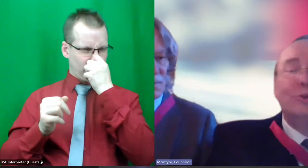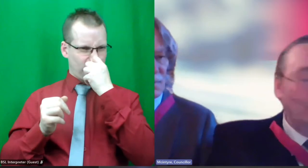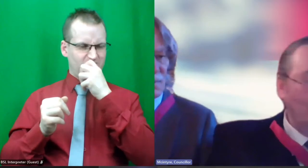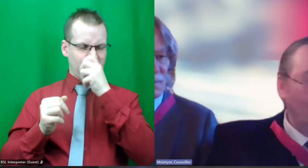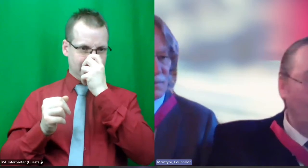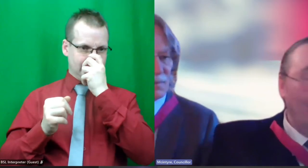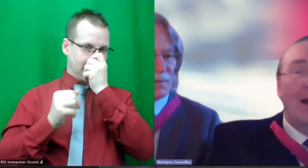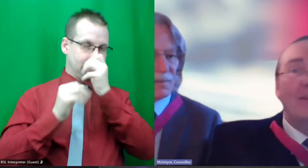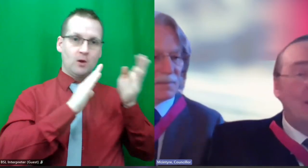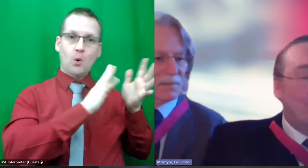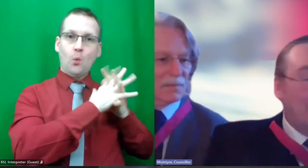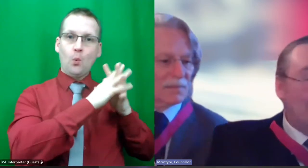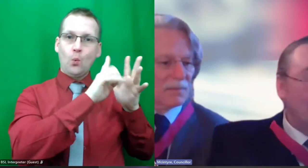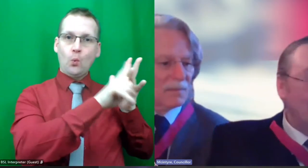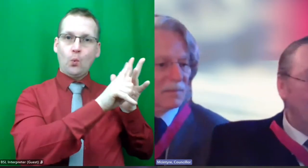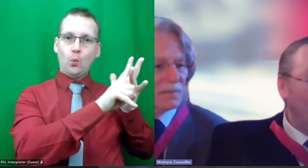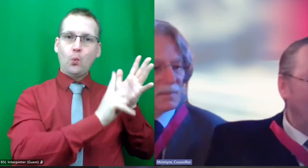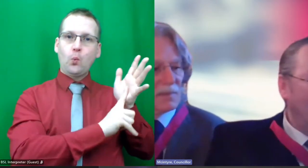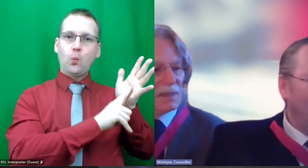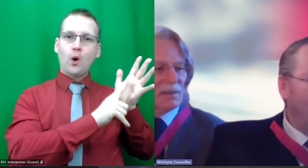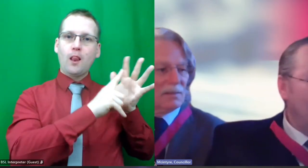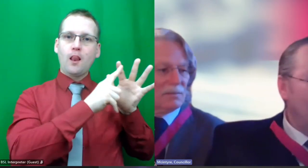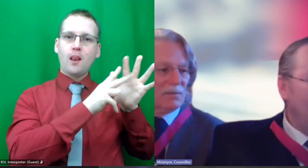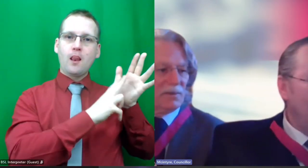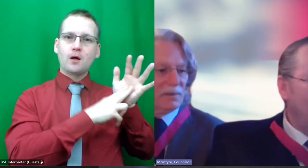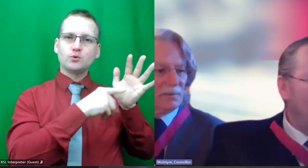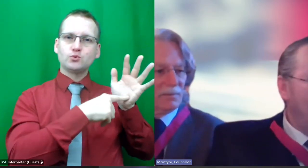Rolling Tones. They were excellent.